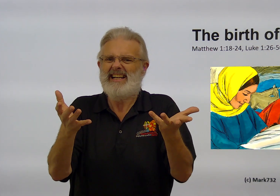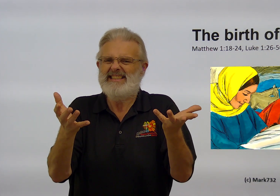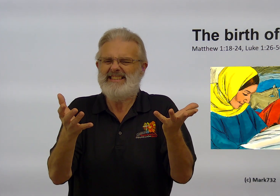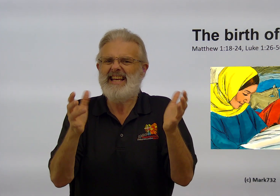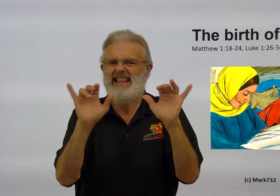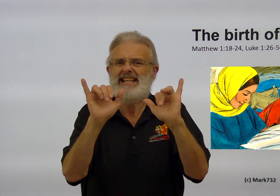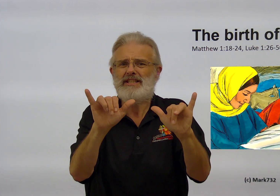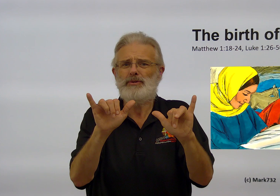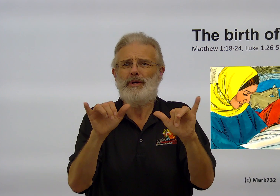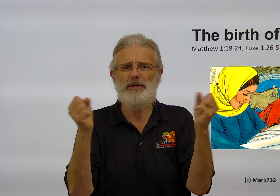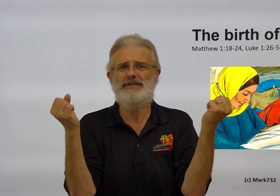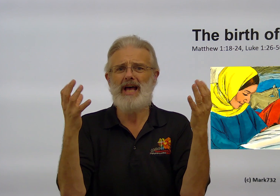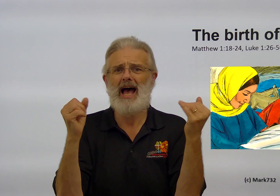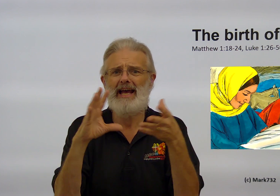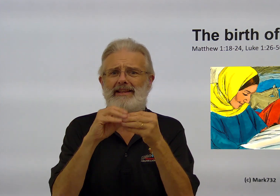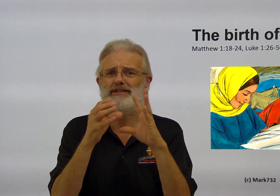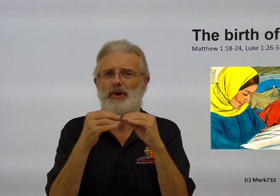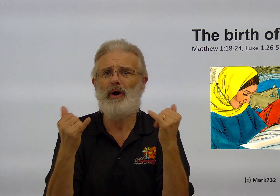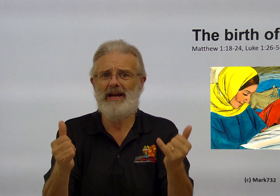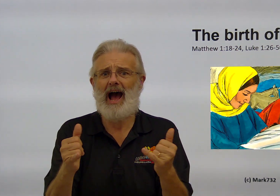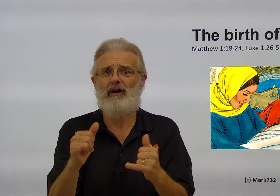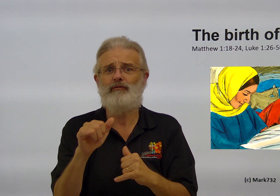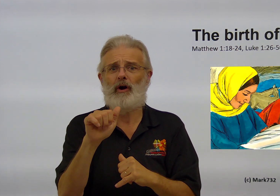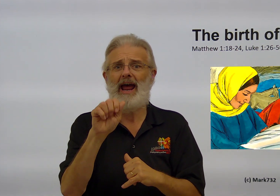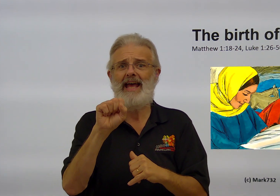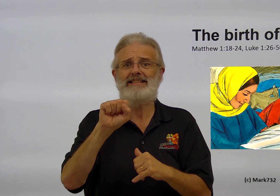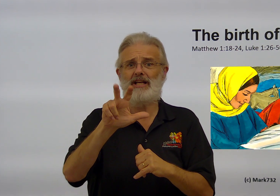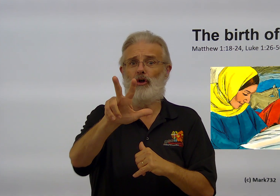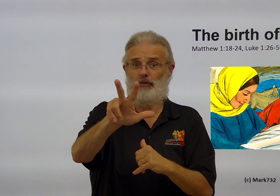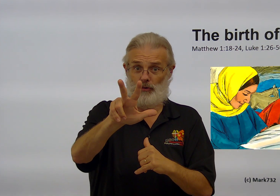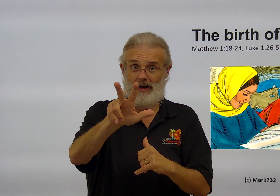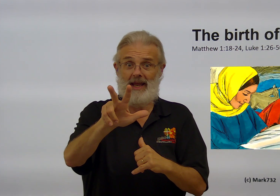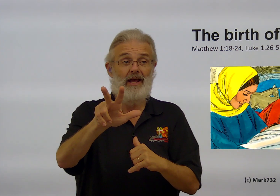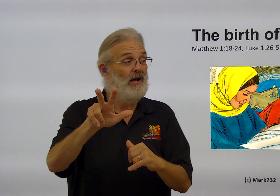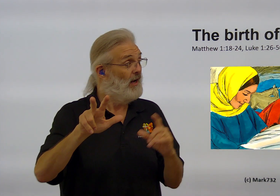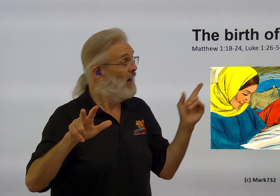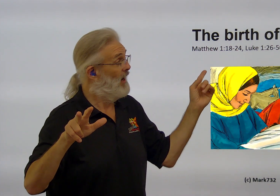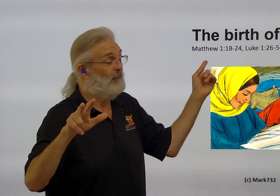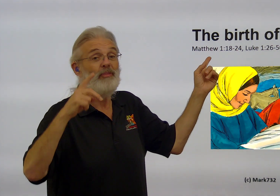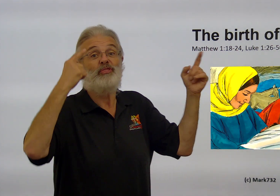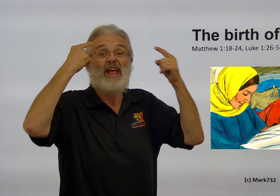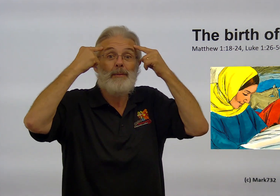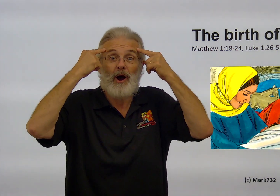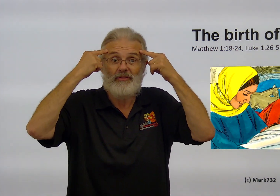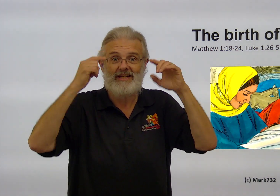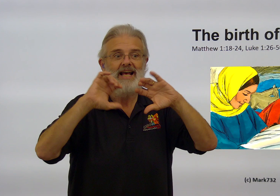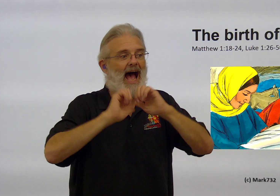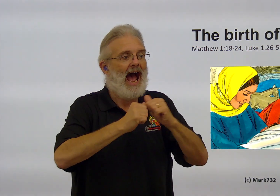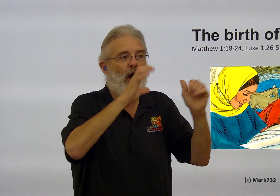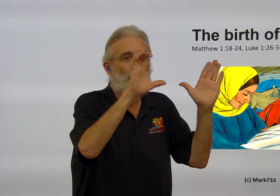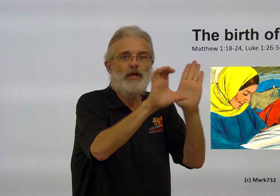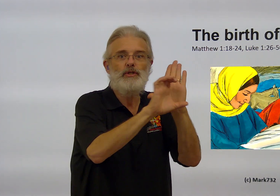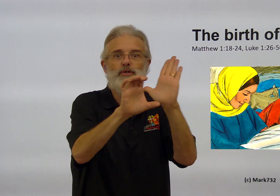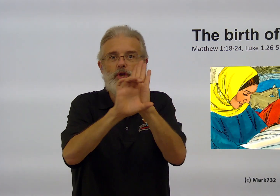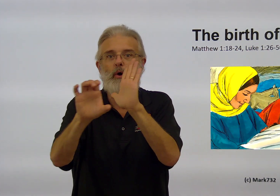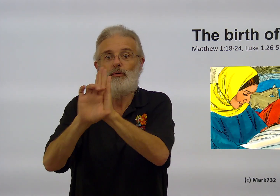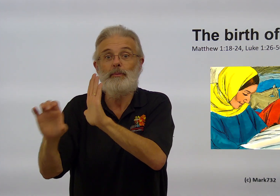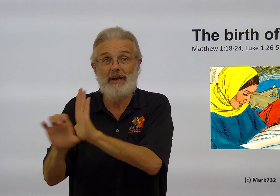See, this is when you sign this story now for ASL 3. Think about this. How can you show the